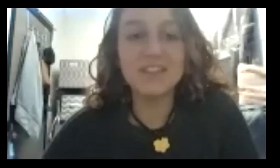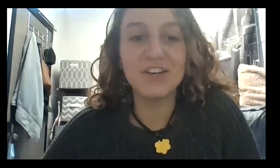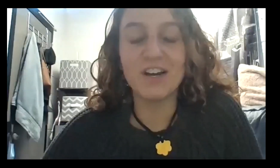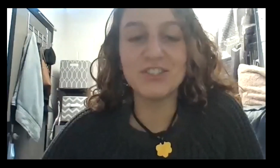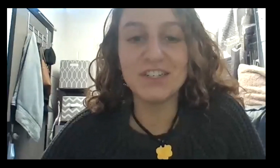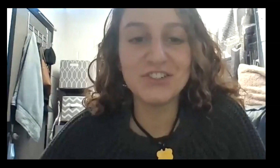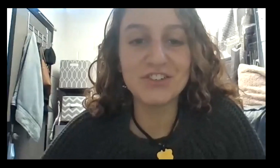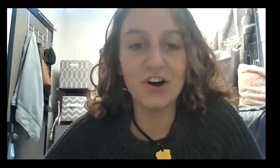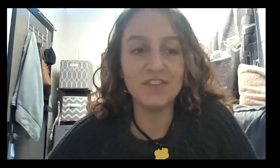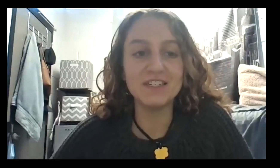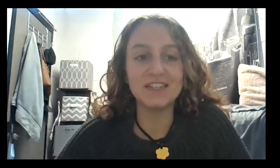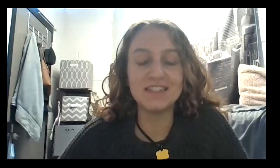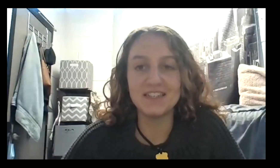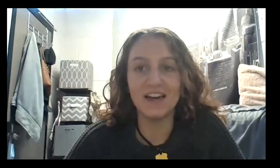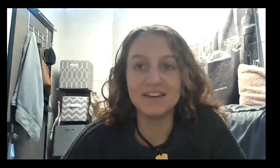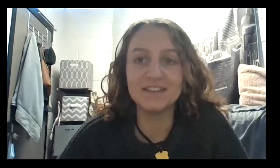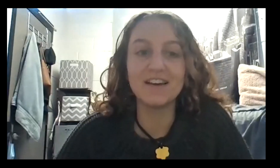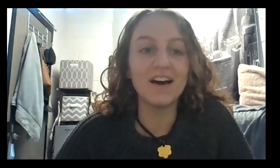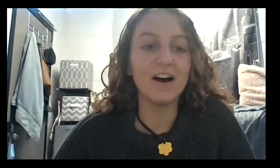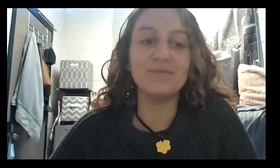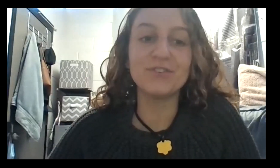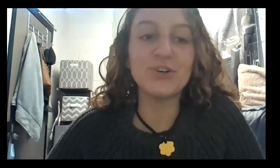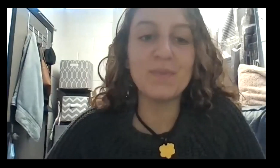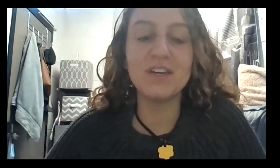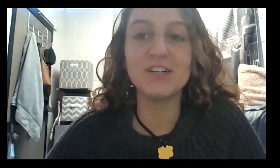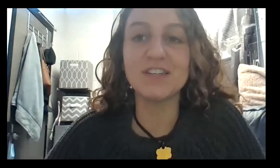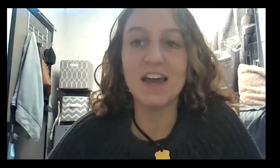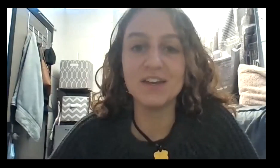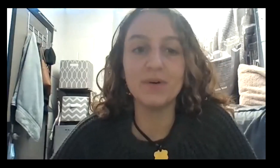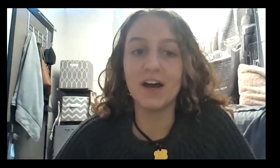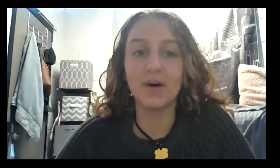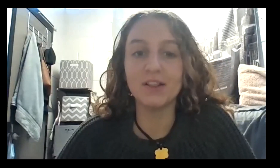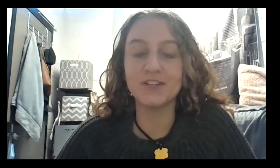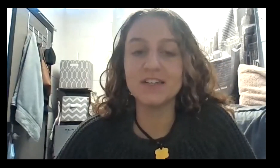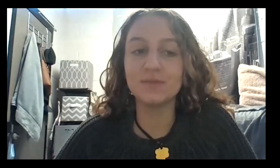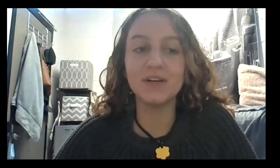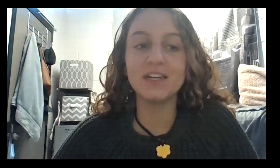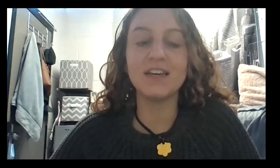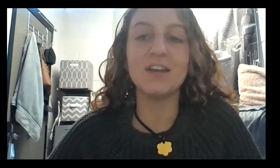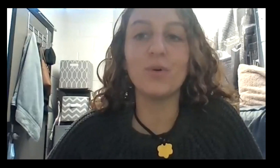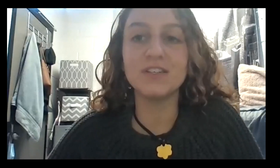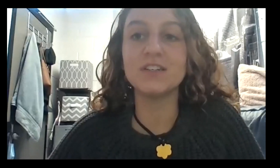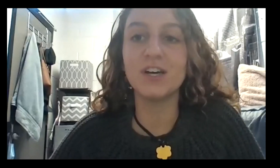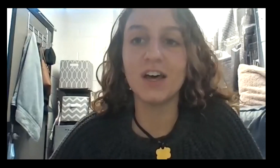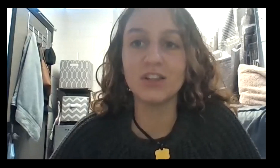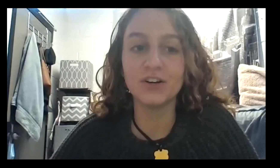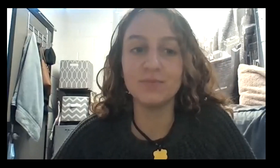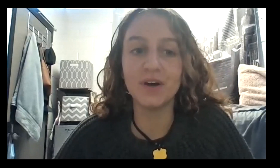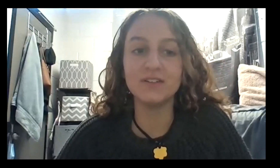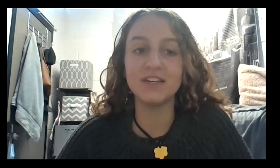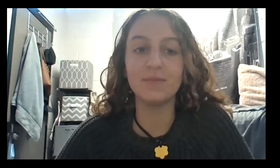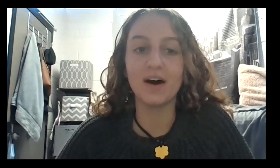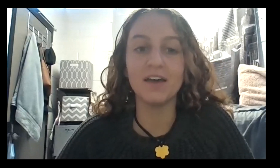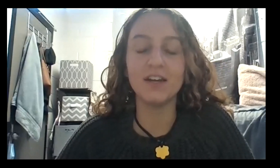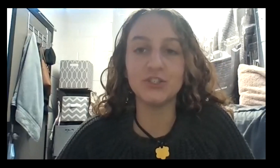I want to say congratulations to all of the inductees again. For so many years, I hid behind my learning disability, and it wasn't until I learned